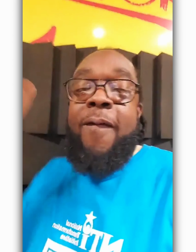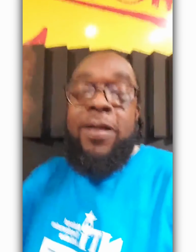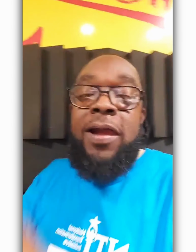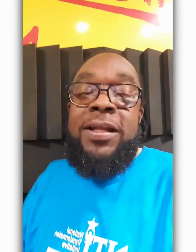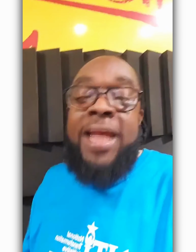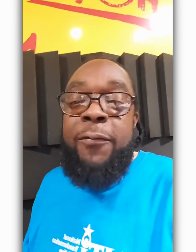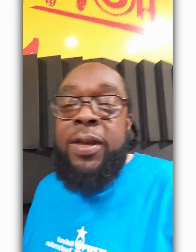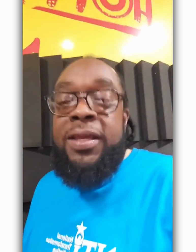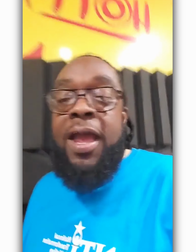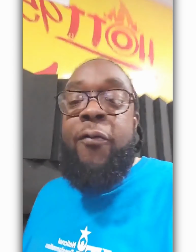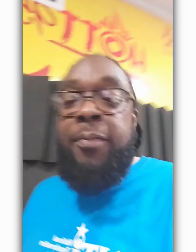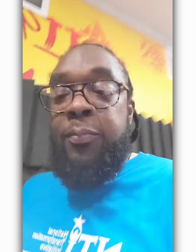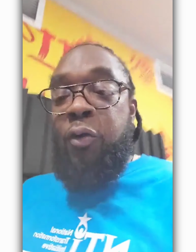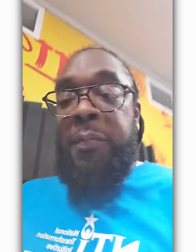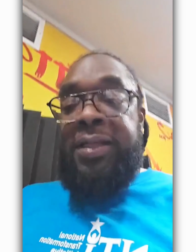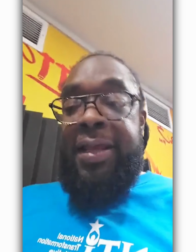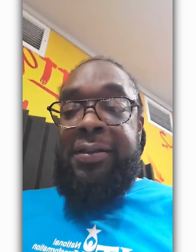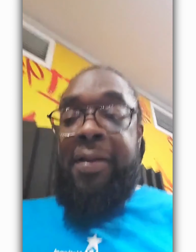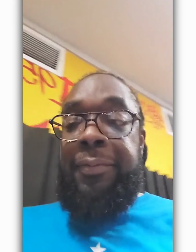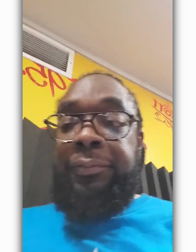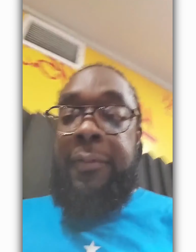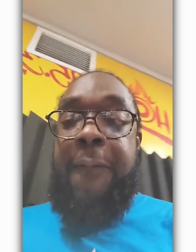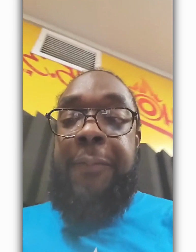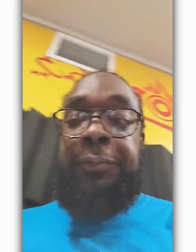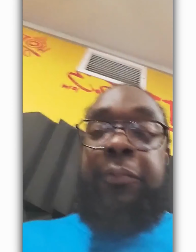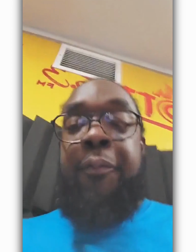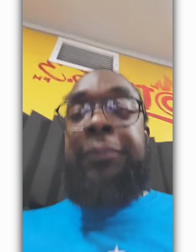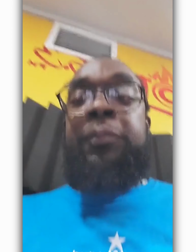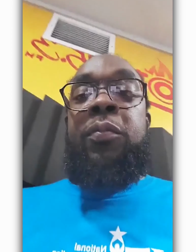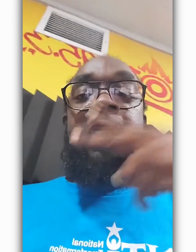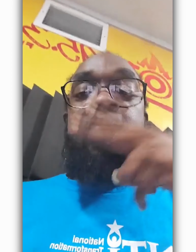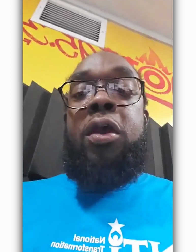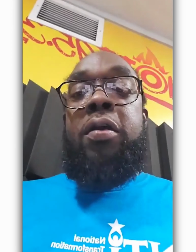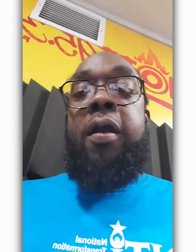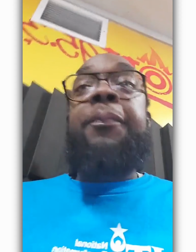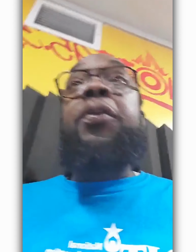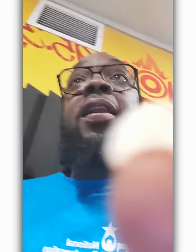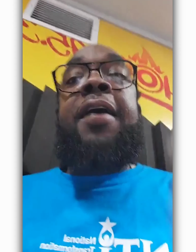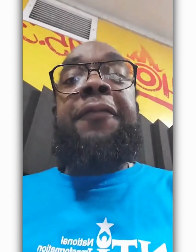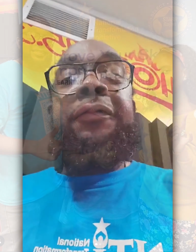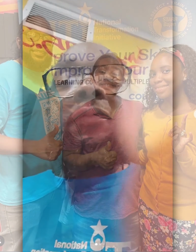can chat with him when I get home. More meetings. People were messaging on WhatsApp. Pure love.